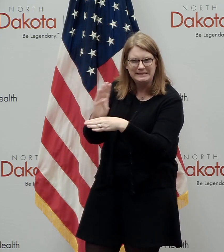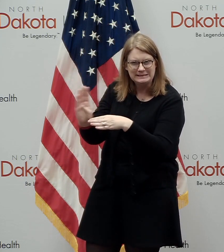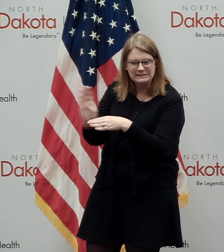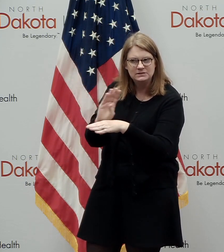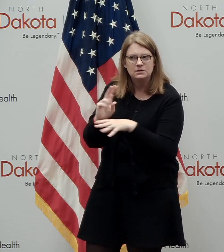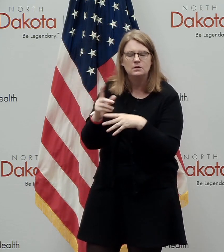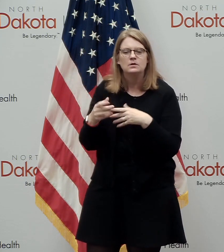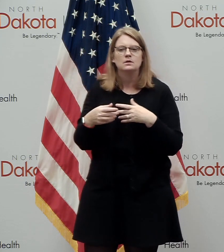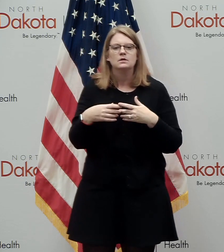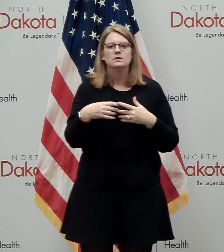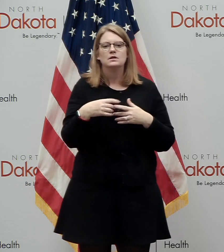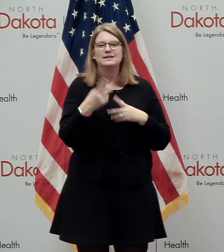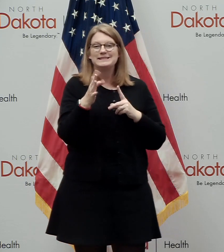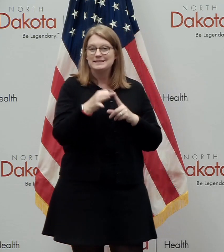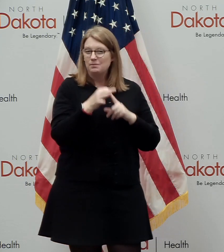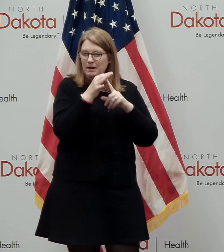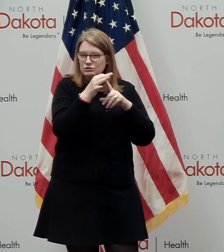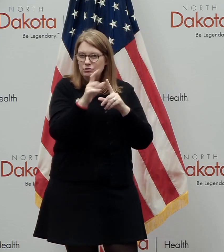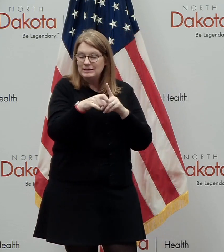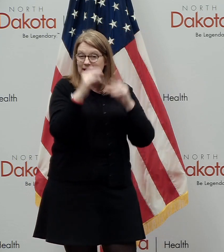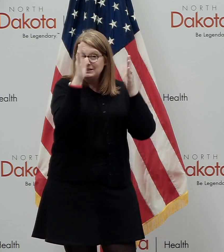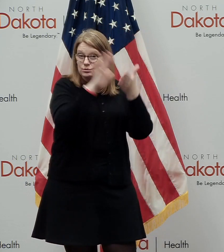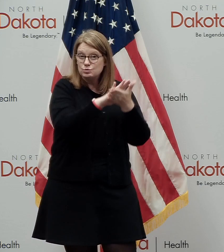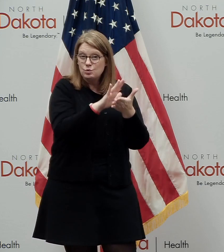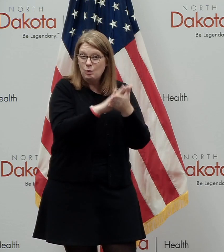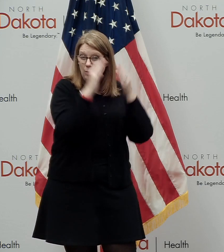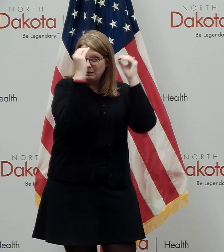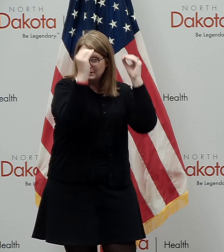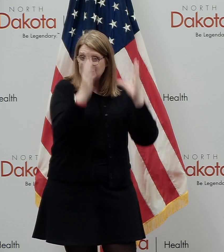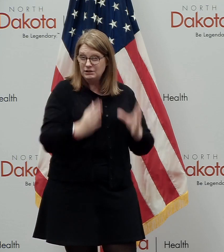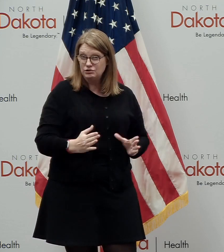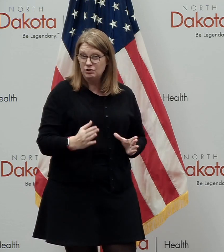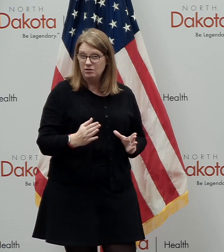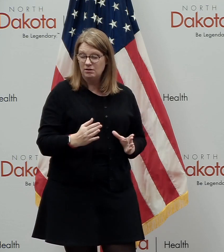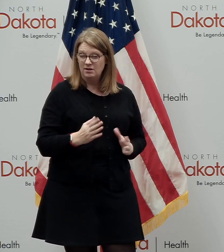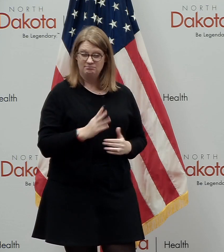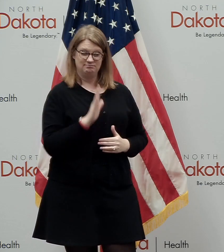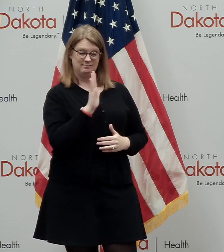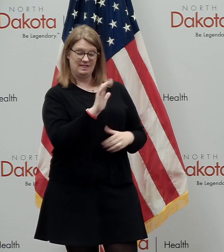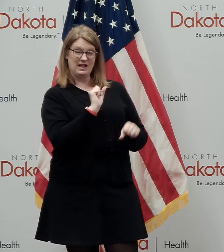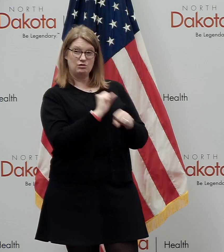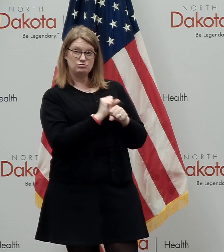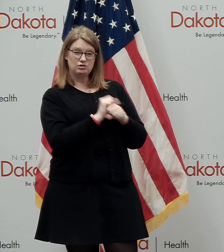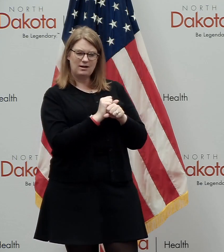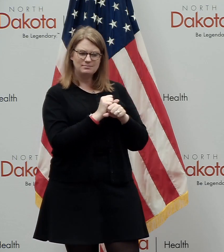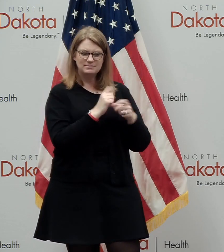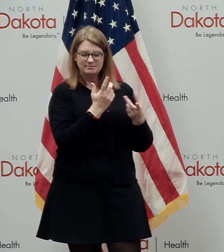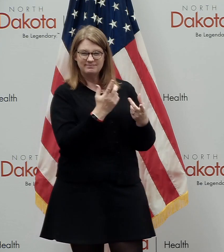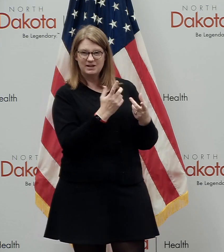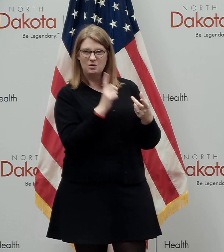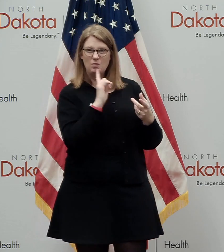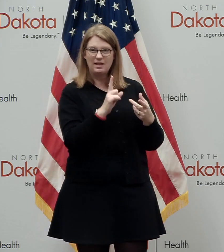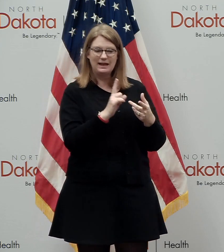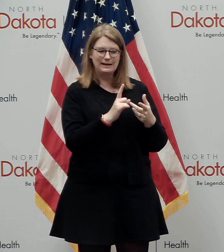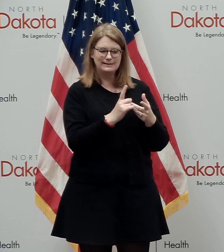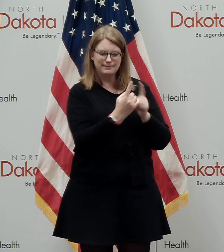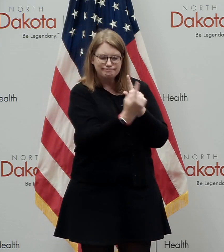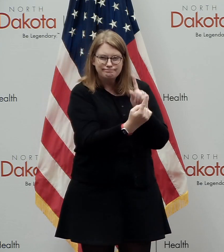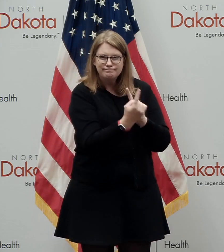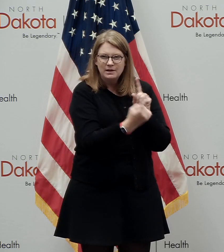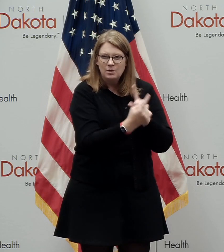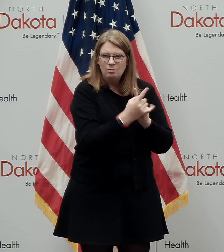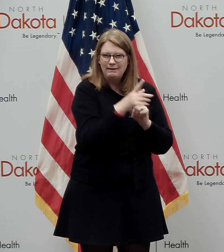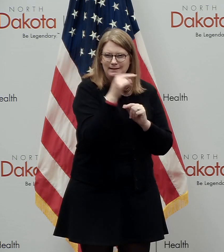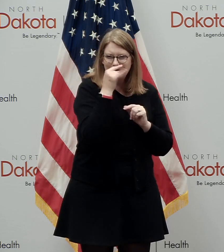a special needs school teacher and works every day with students that have special needs, if we have